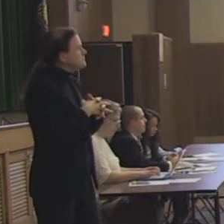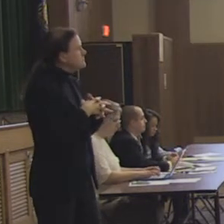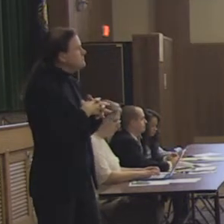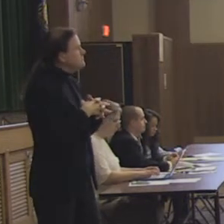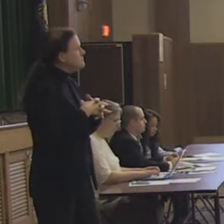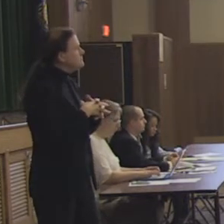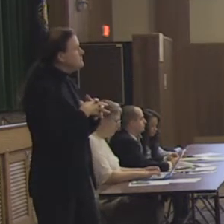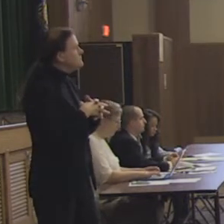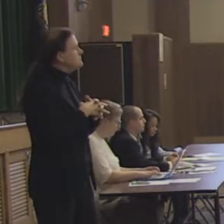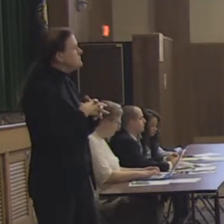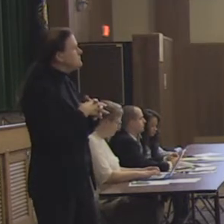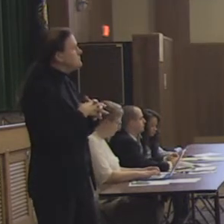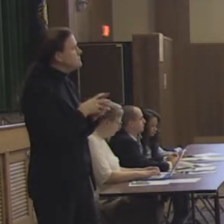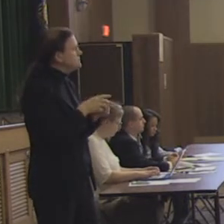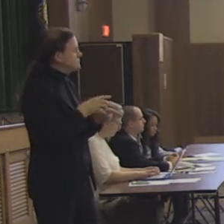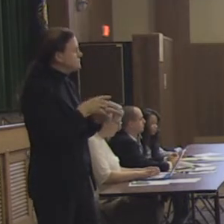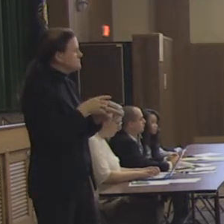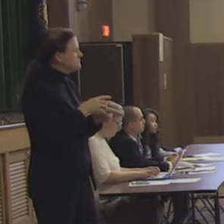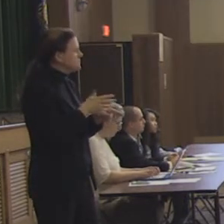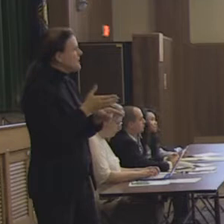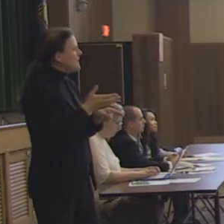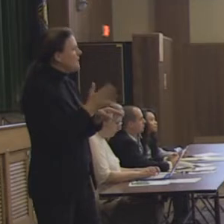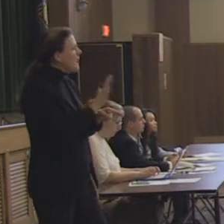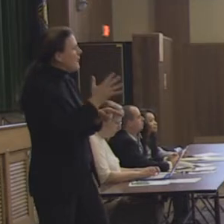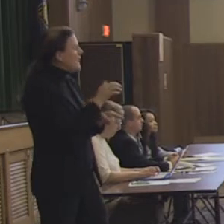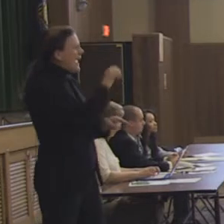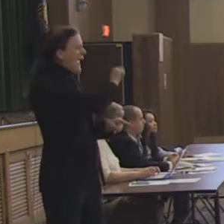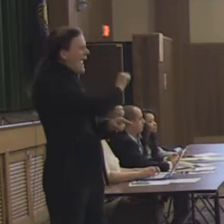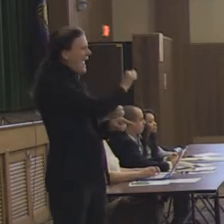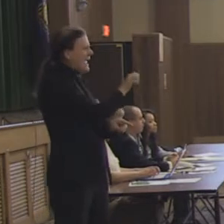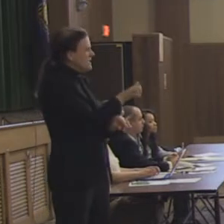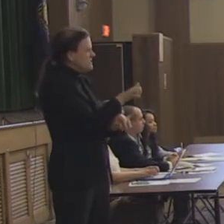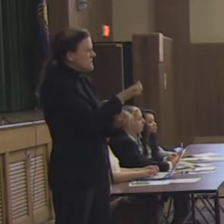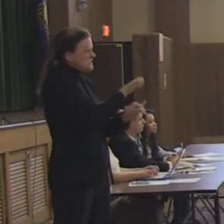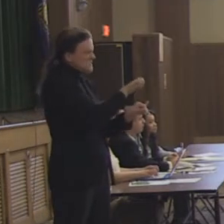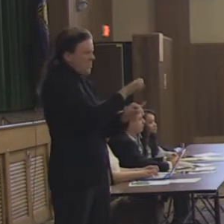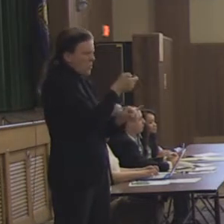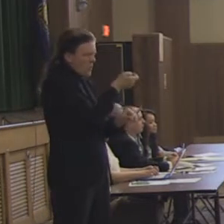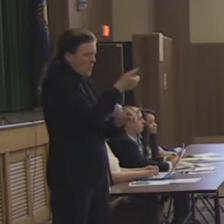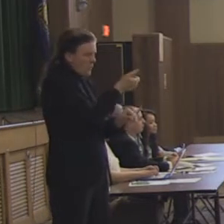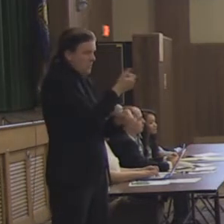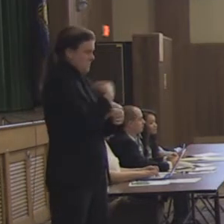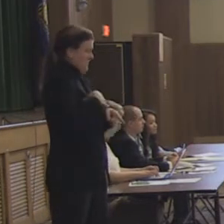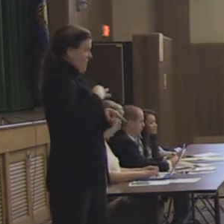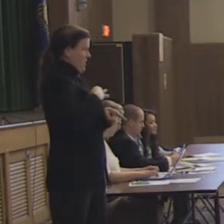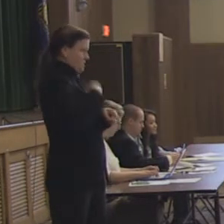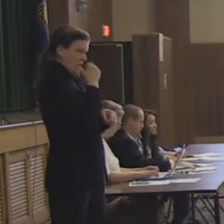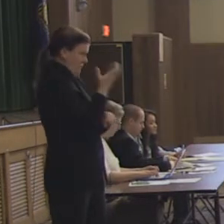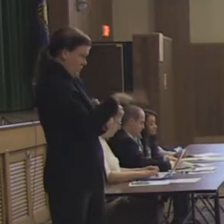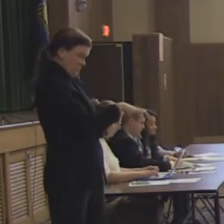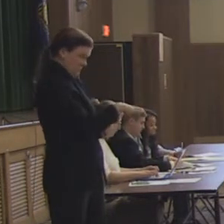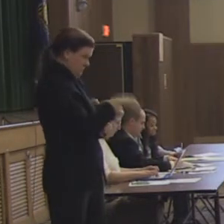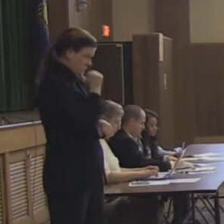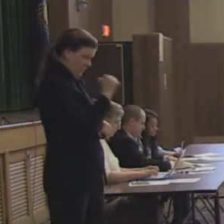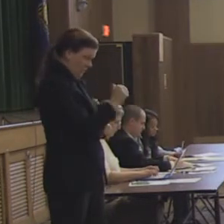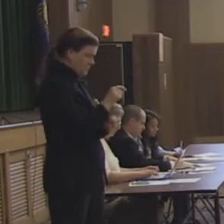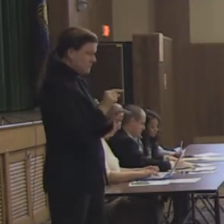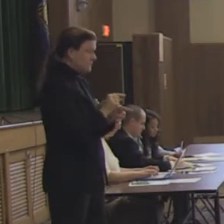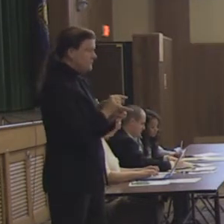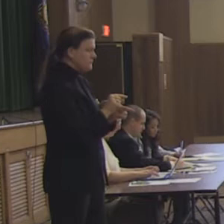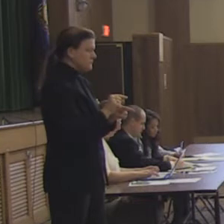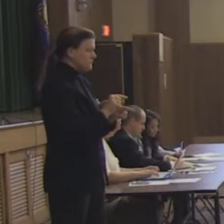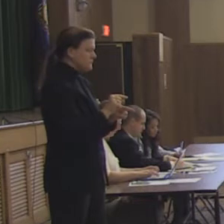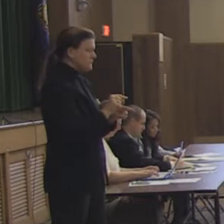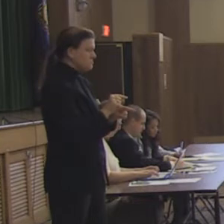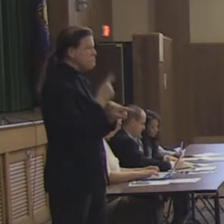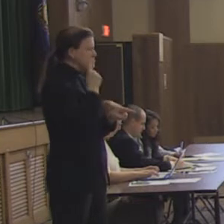similar, I would think, maybe to Alcoholics Anonymous. It's a volunteer program, and in the